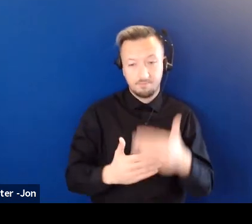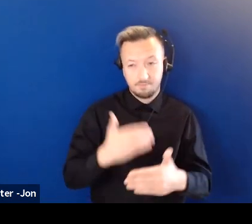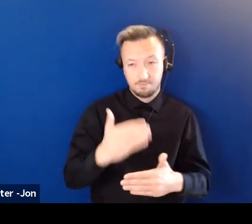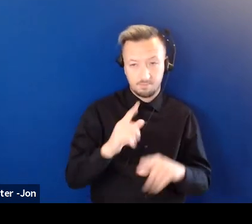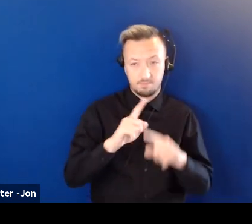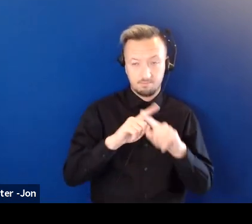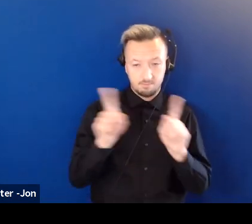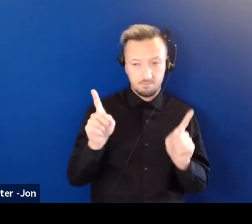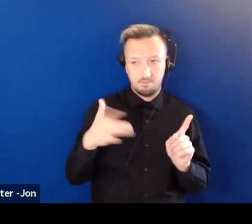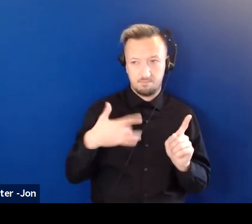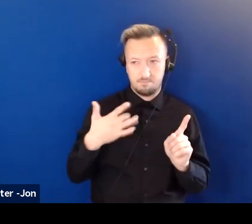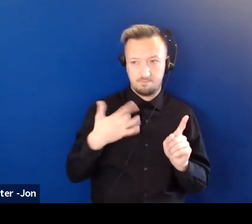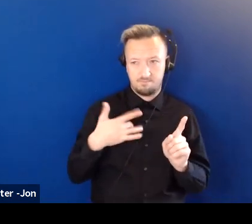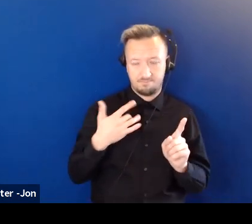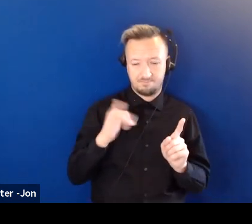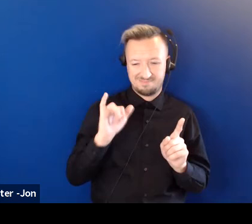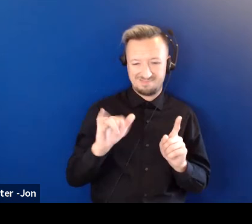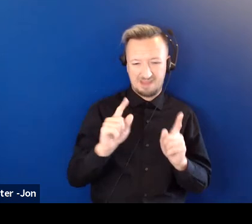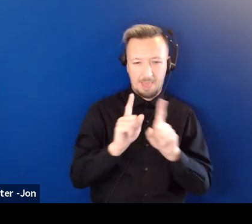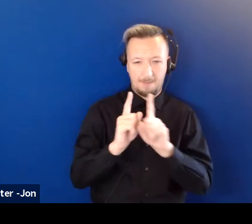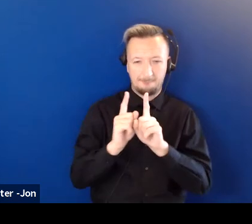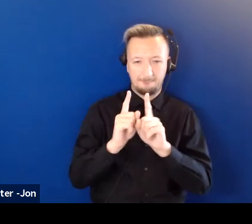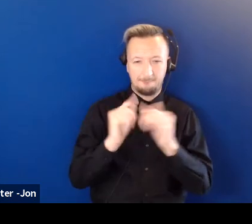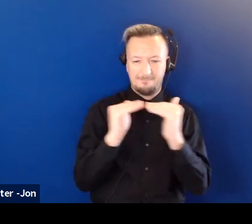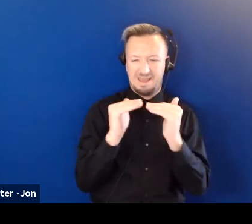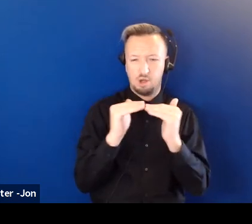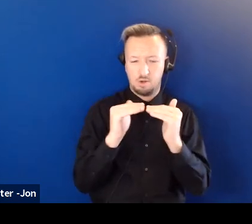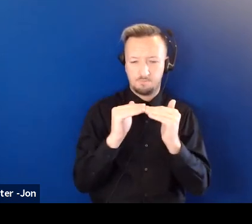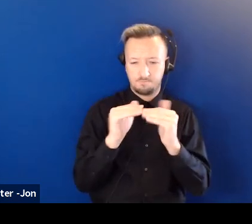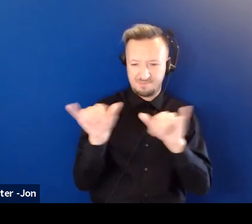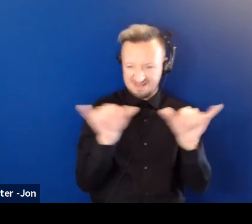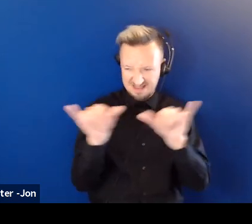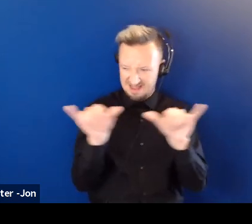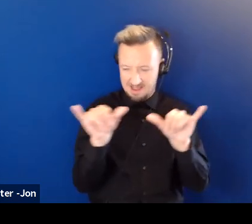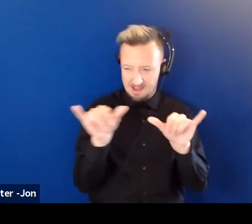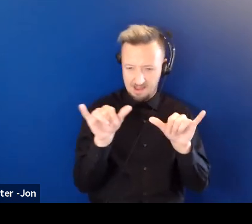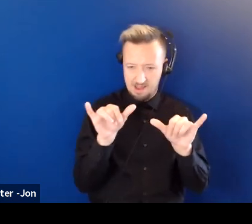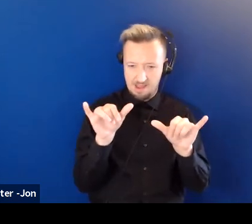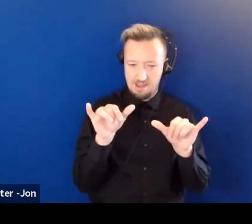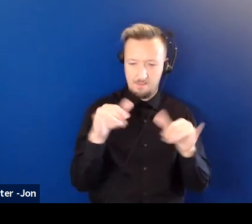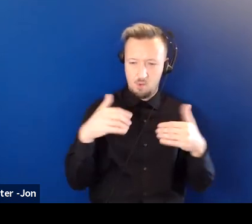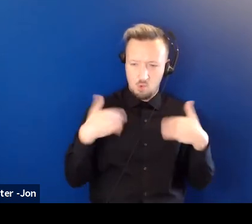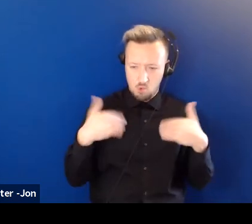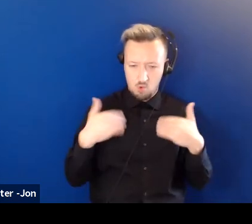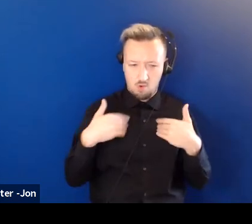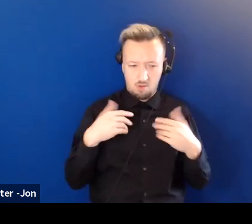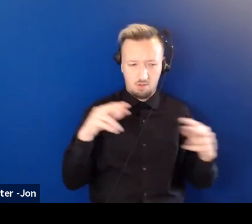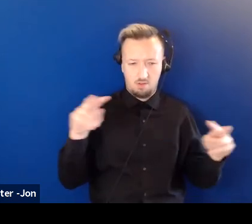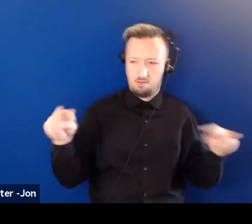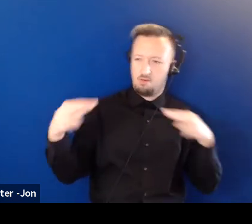that peer portion is just so important, and really seeing